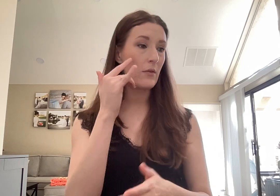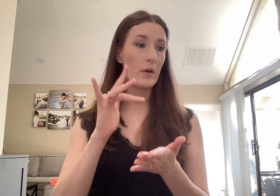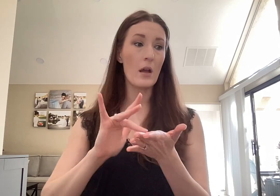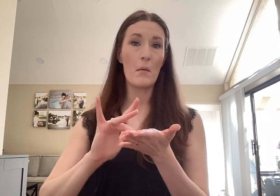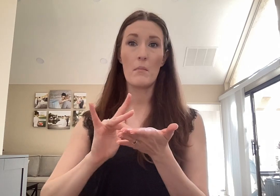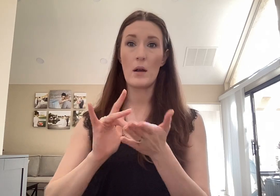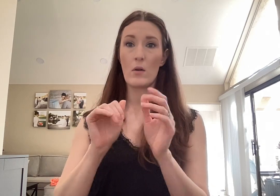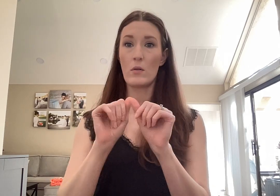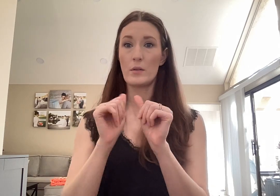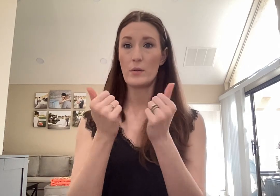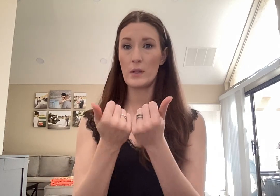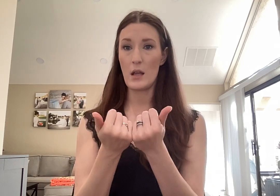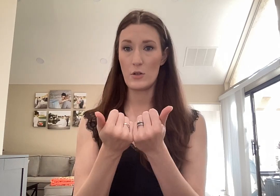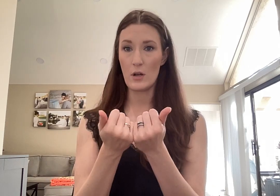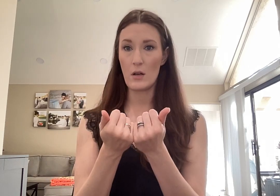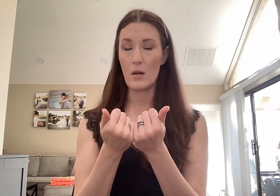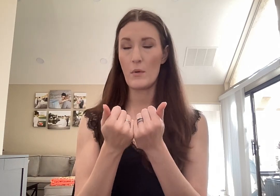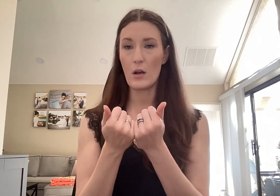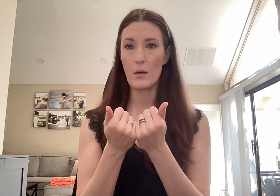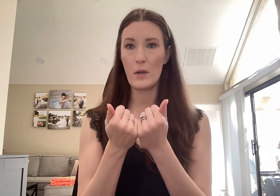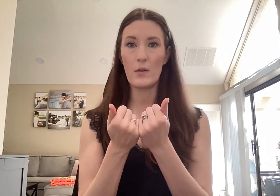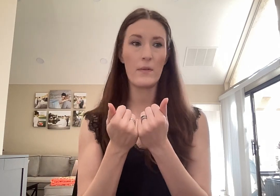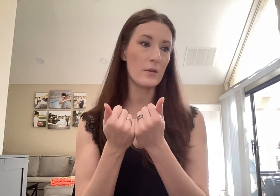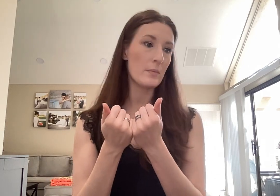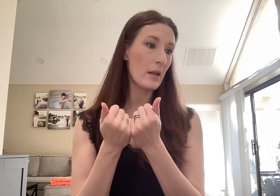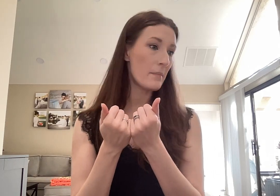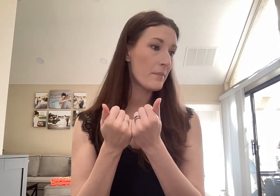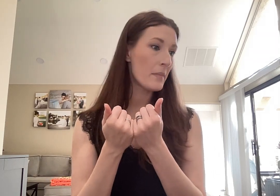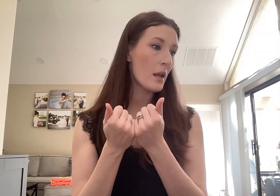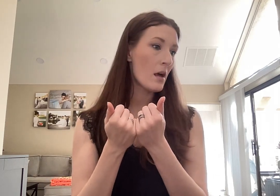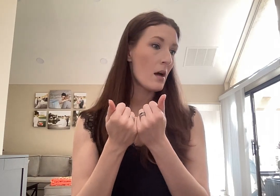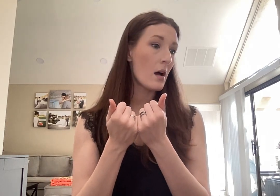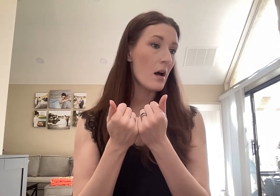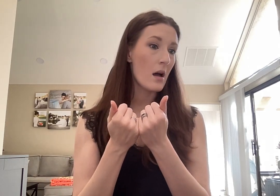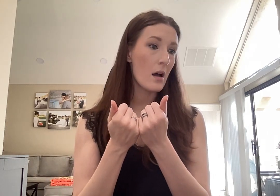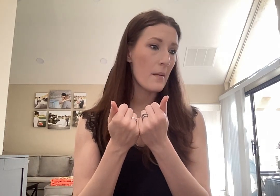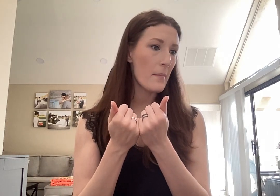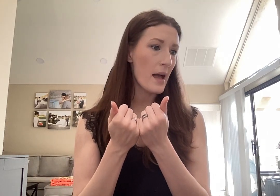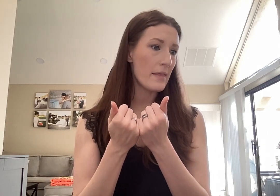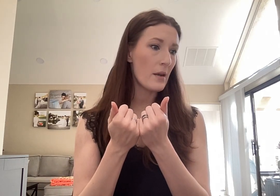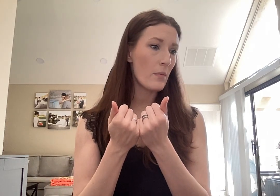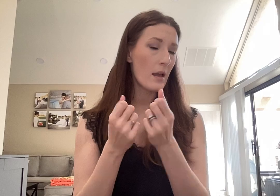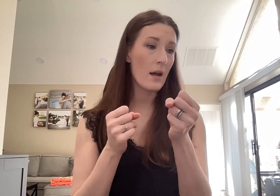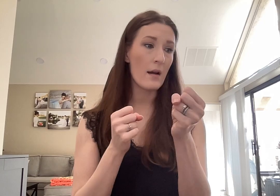California Medical Association. I'm not going to make you fingerspell it. And then we have